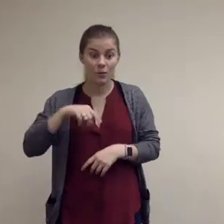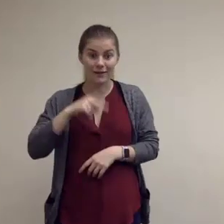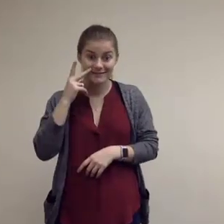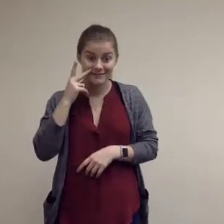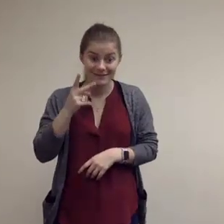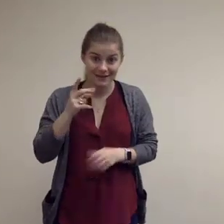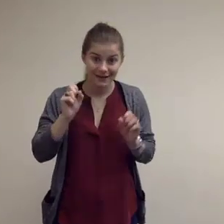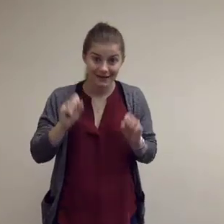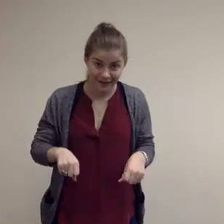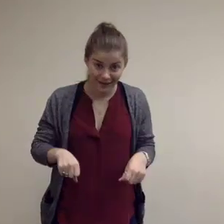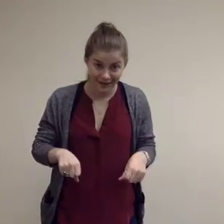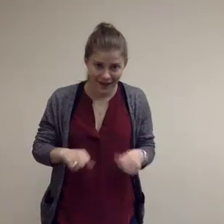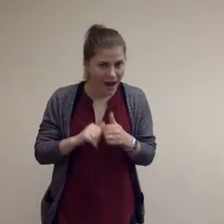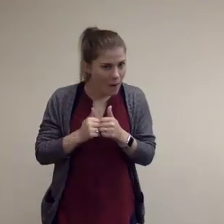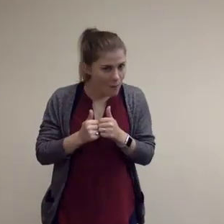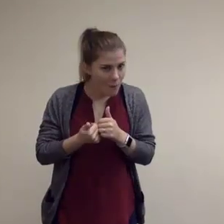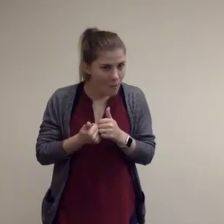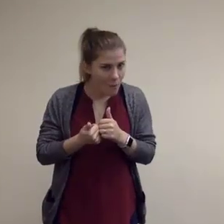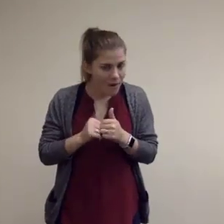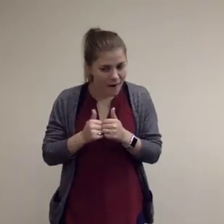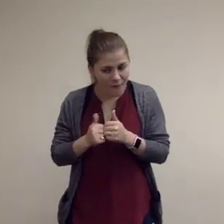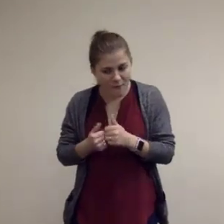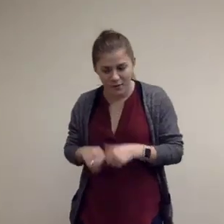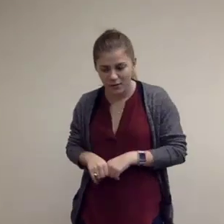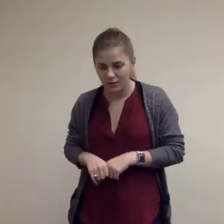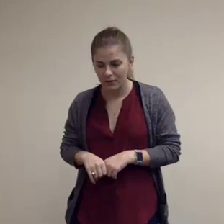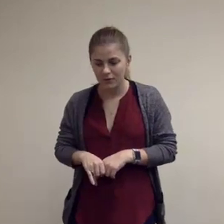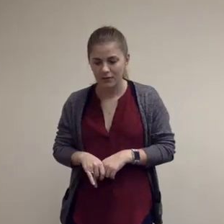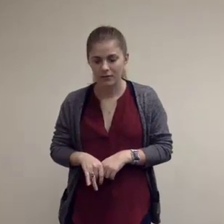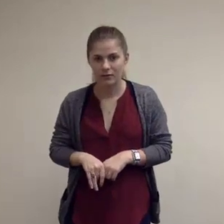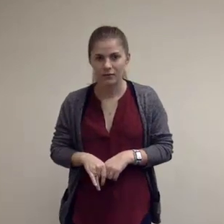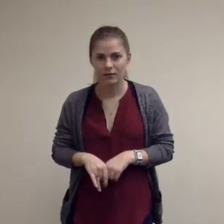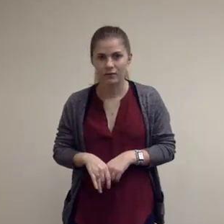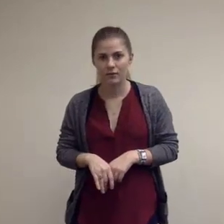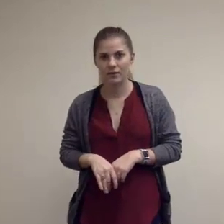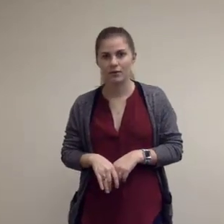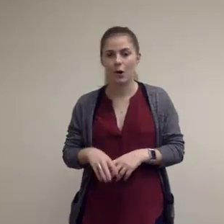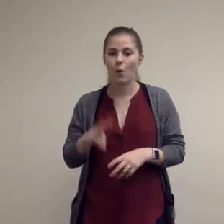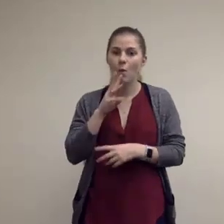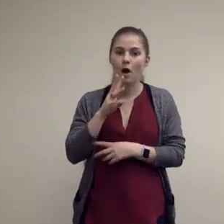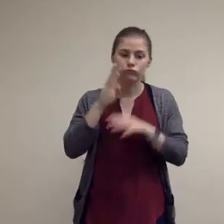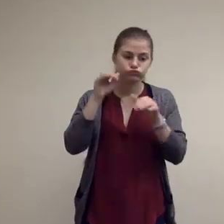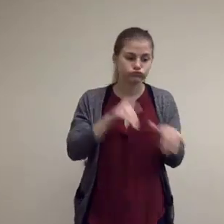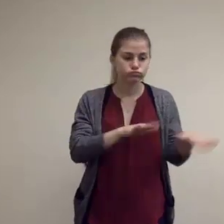does the moon's gravity do to affect the Earth? It causes the tides, right? Also, they're